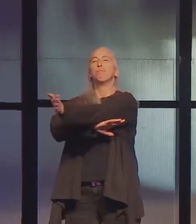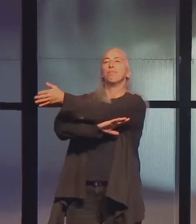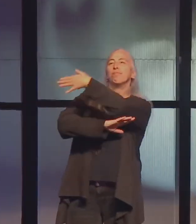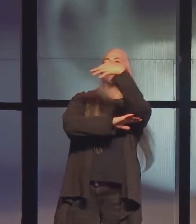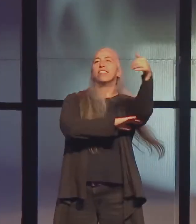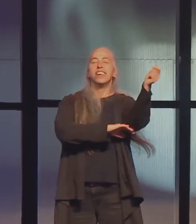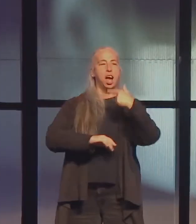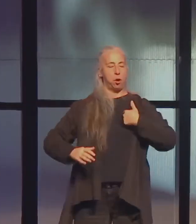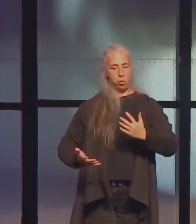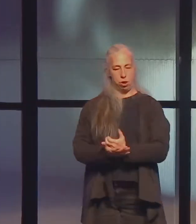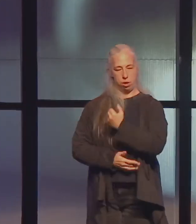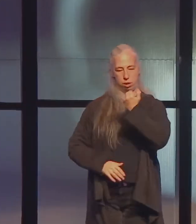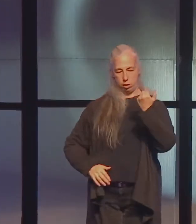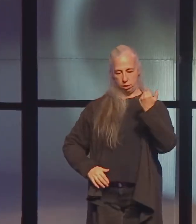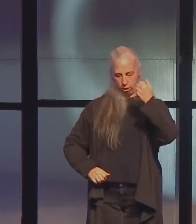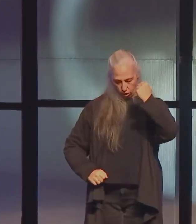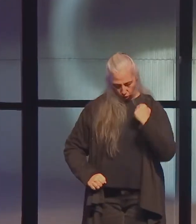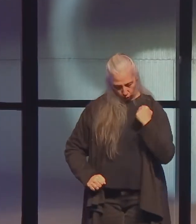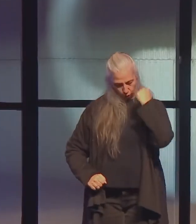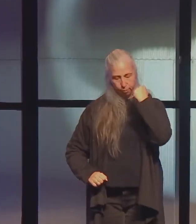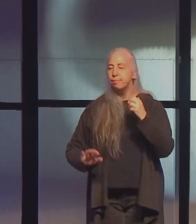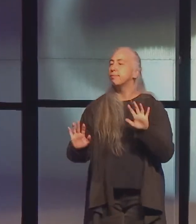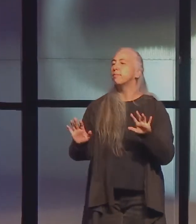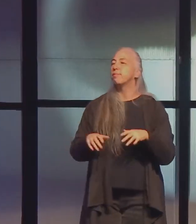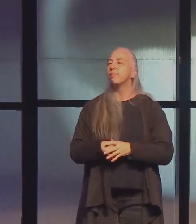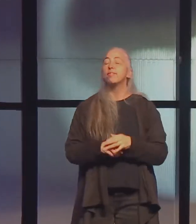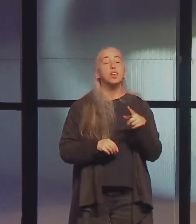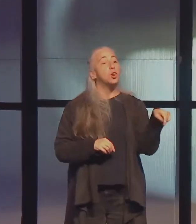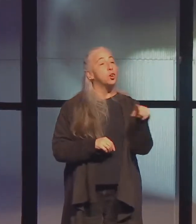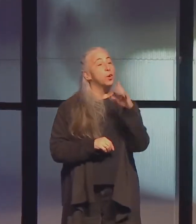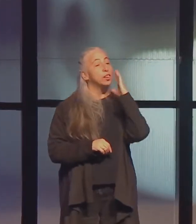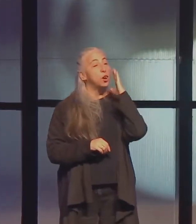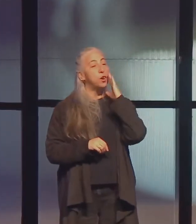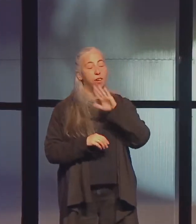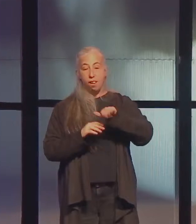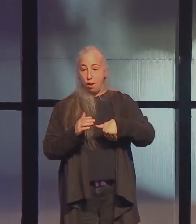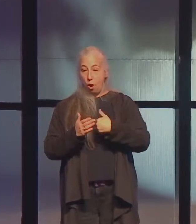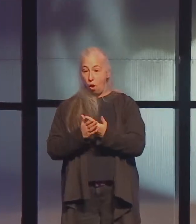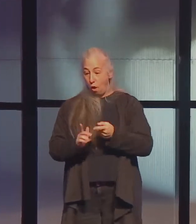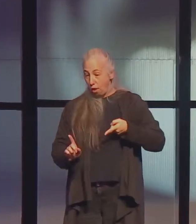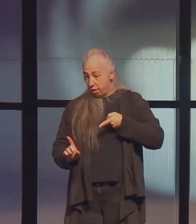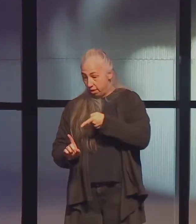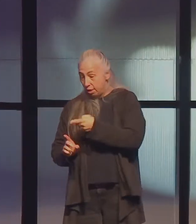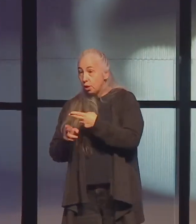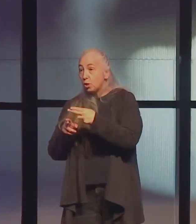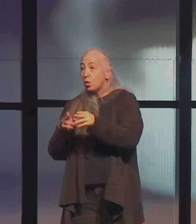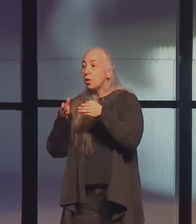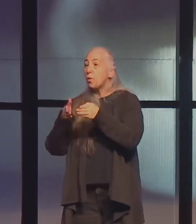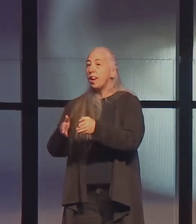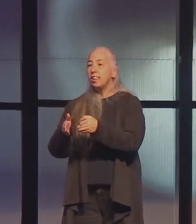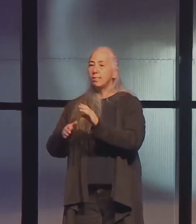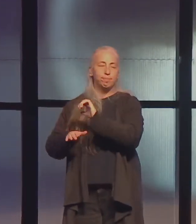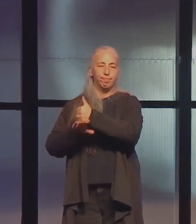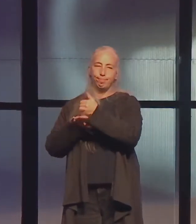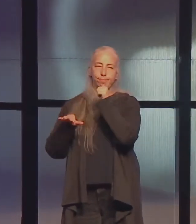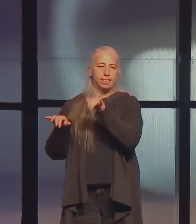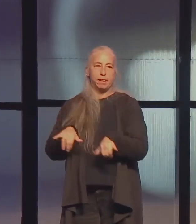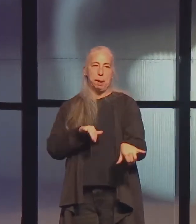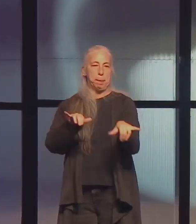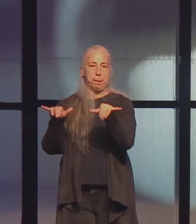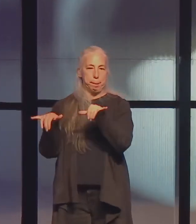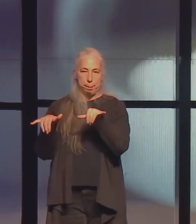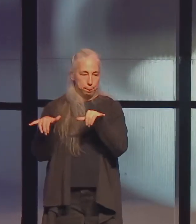have won, right? But here's the thing, like we all know that not all of our shortcuts are created equal, right? Sometimes there's shortcuts